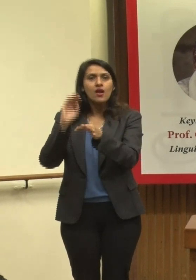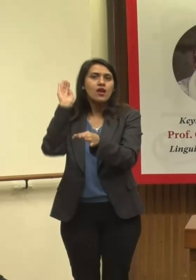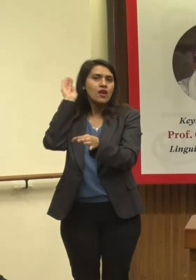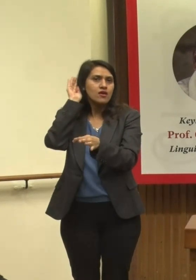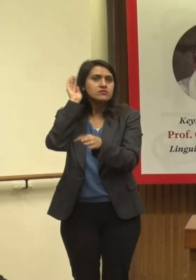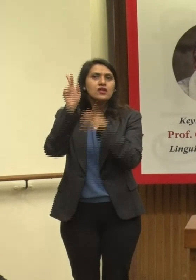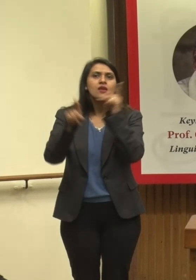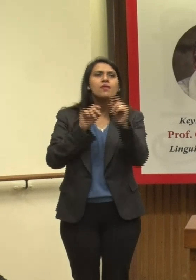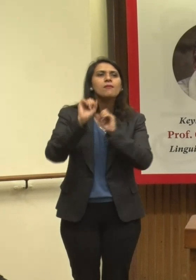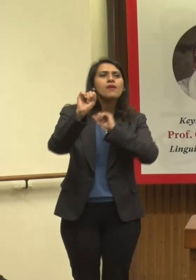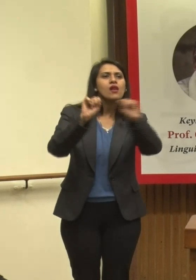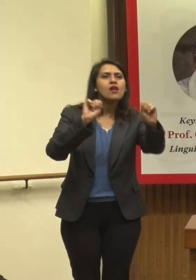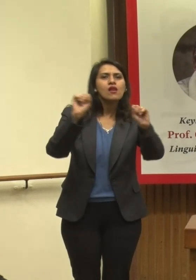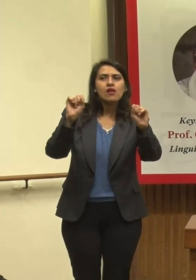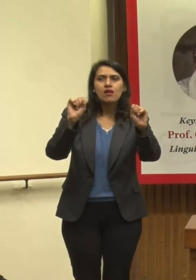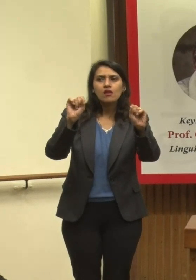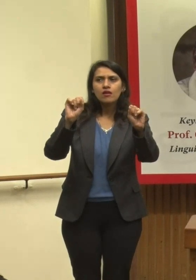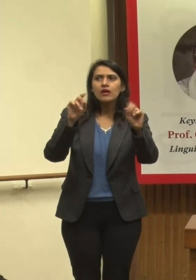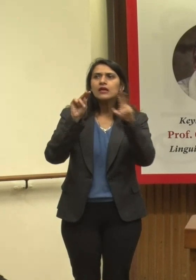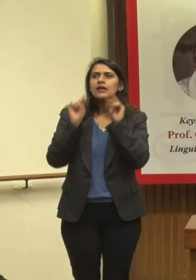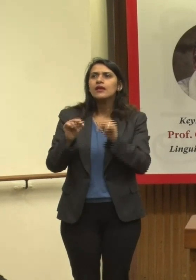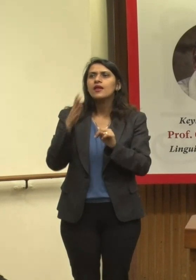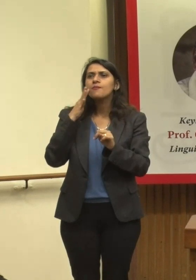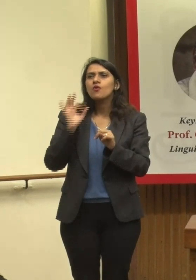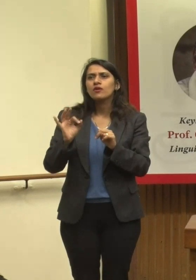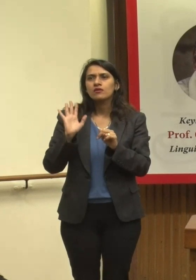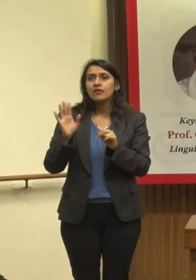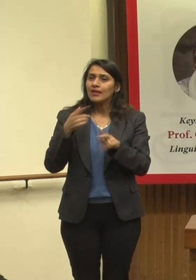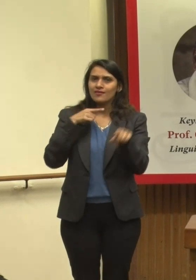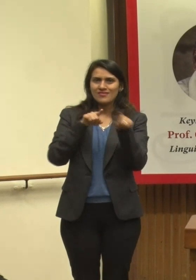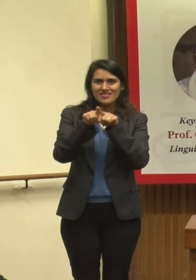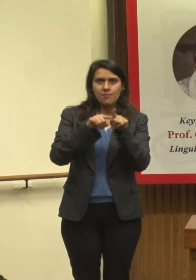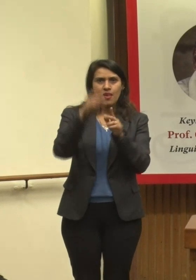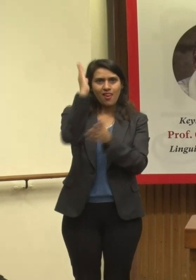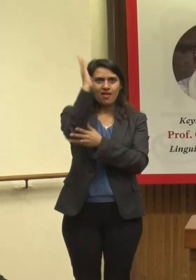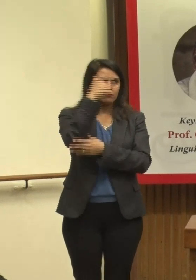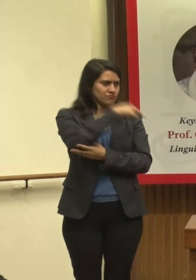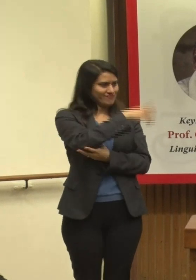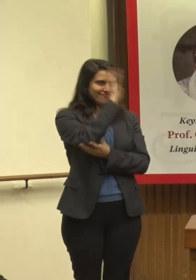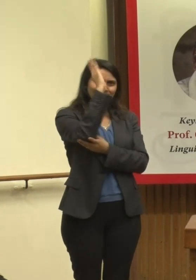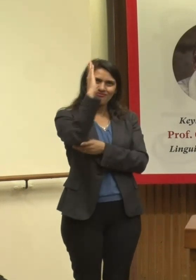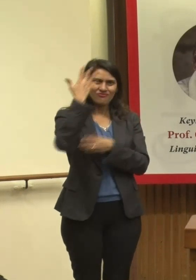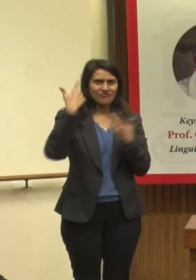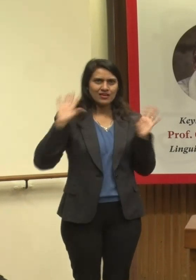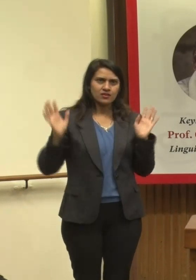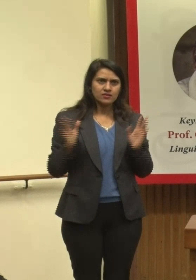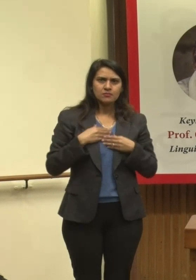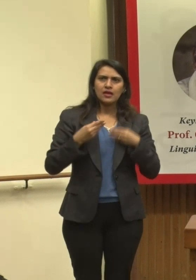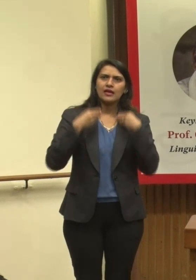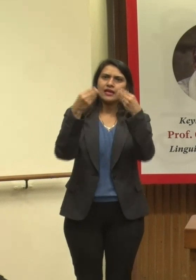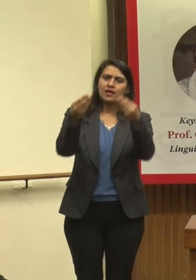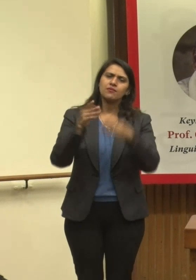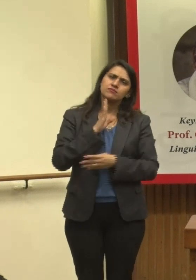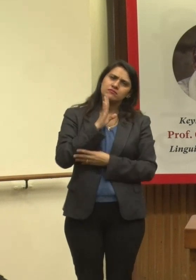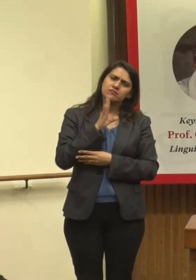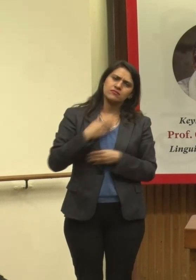to the people is necessary. Supposing somebody only lectures as I have been doing, Meri